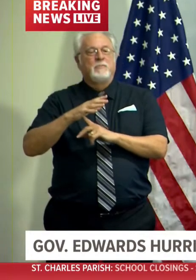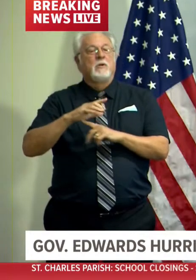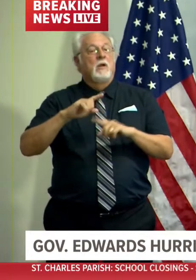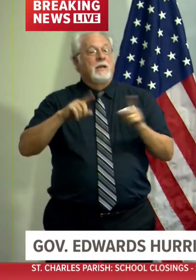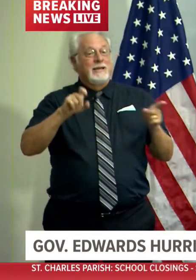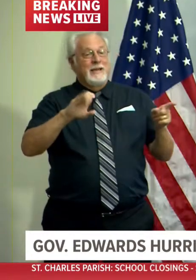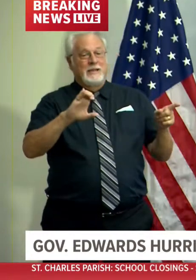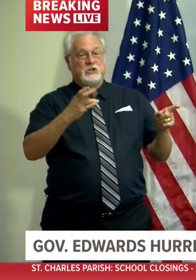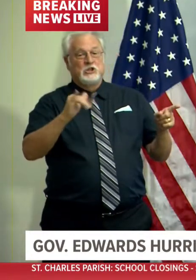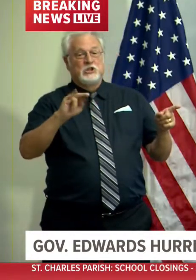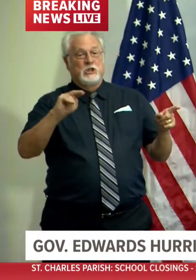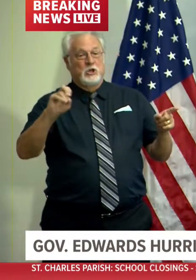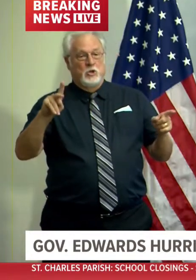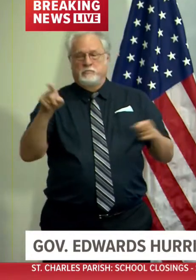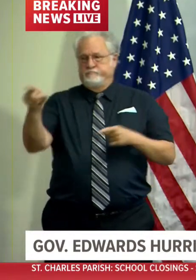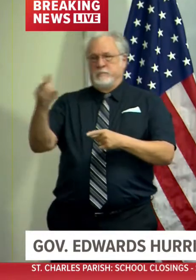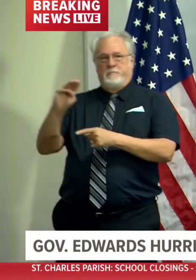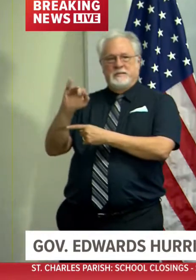from Mississippi.